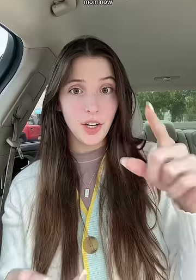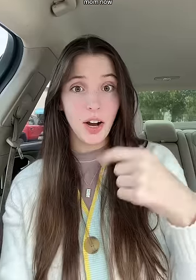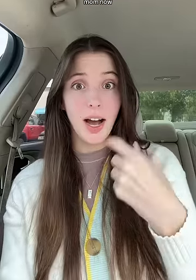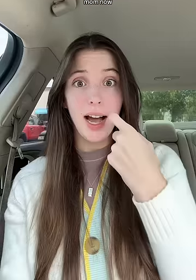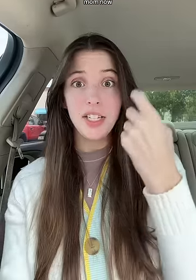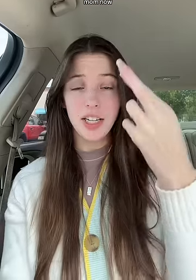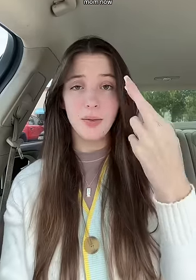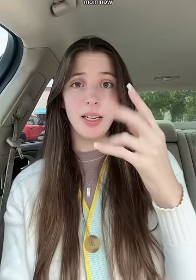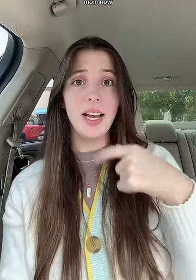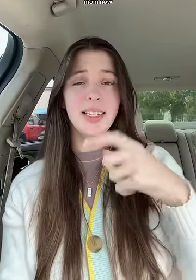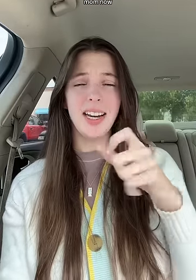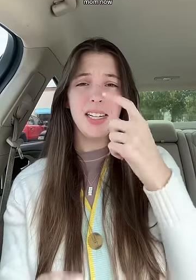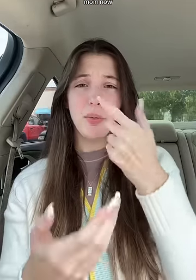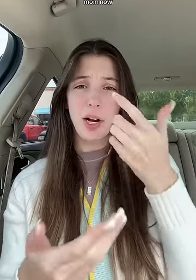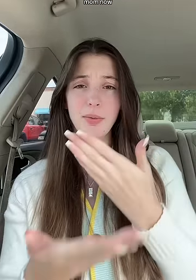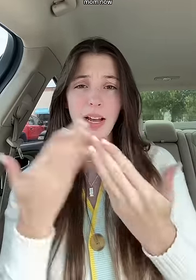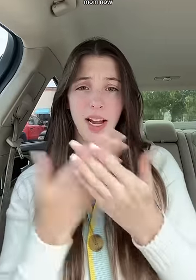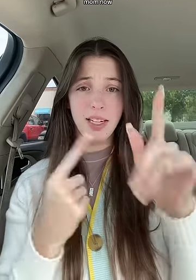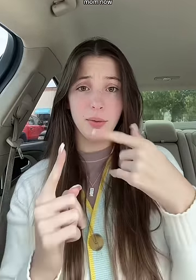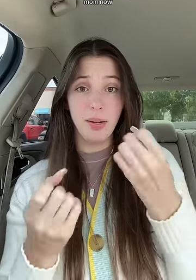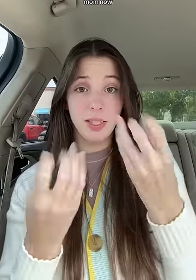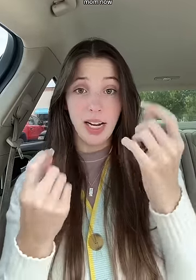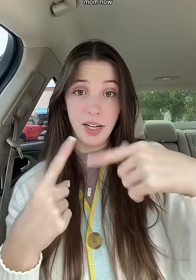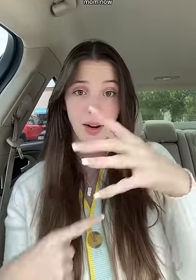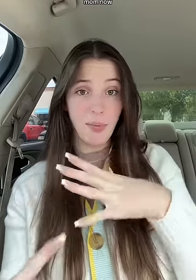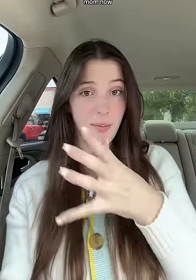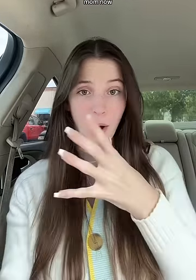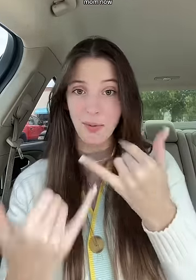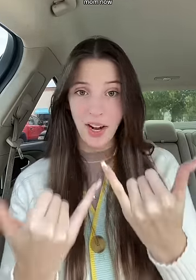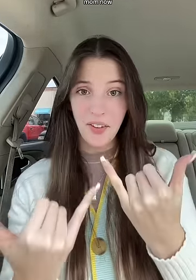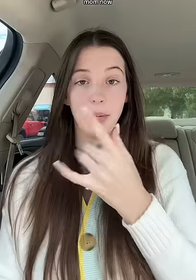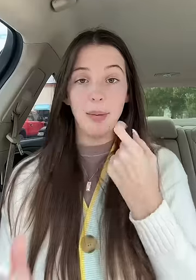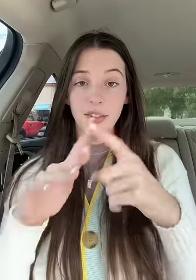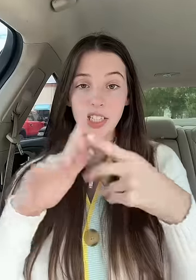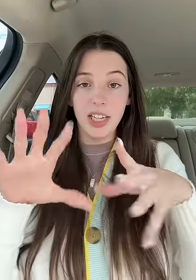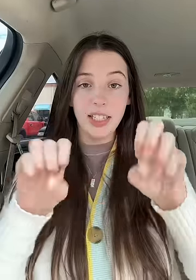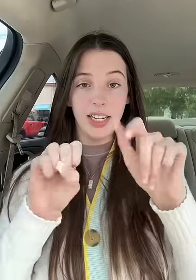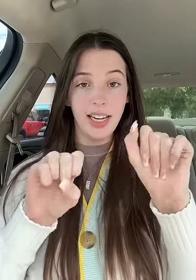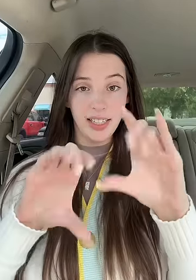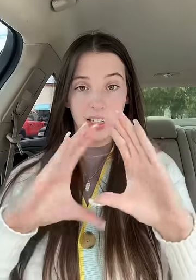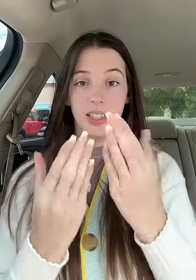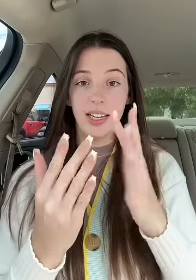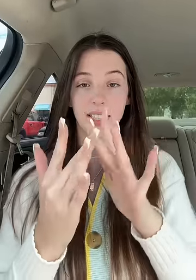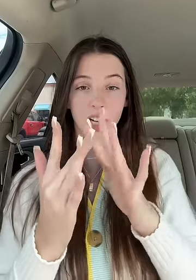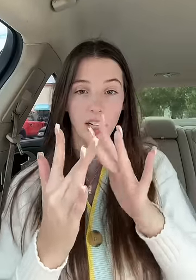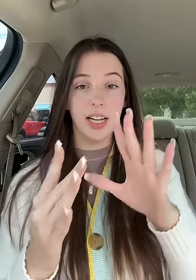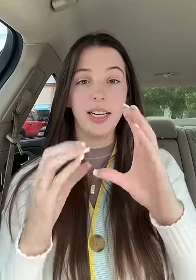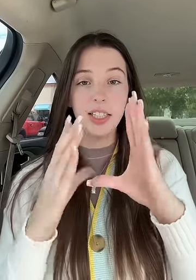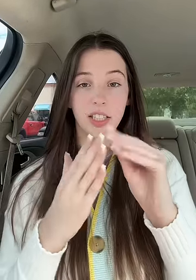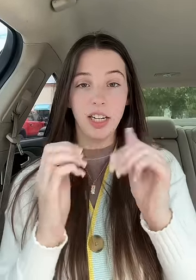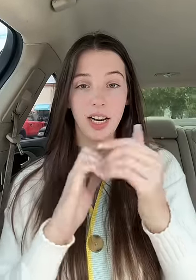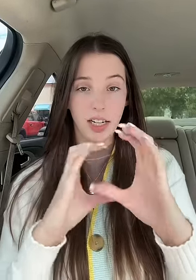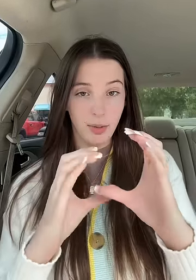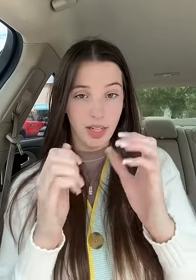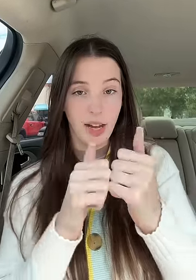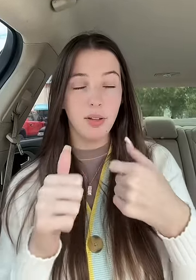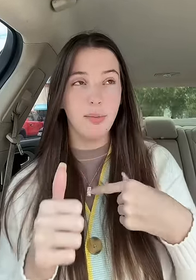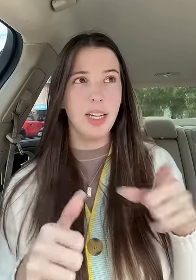Yeah, I just realized I need to watch my hands when I'm signing around my mom now. My mom just started taking ESL classes online to learn how to communicate with me, and she's